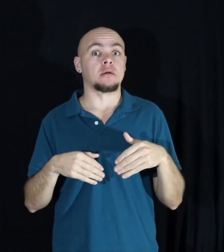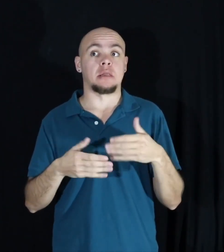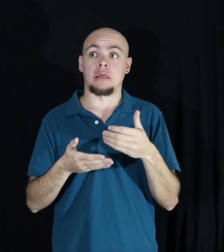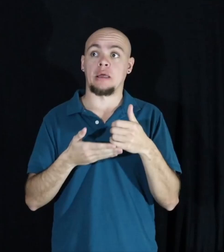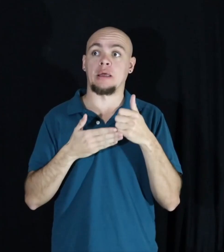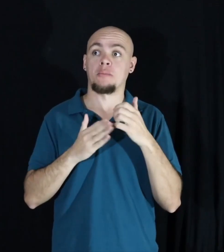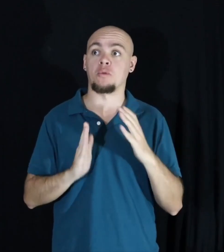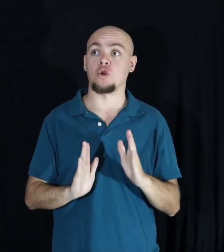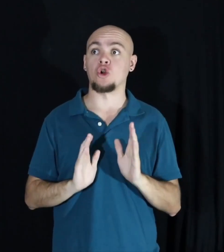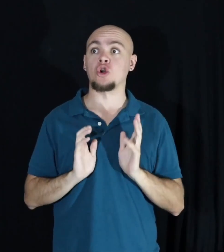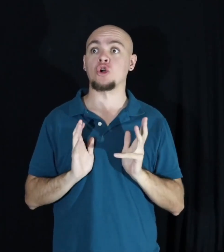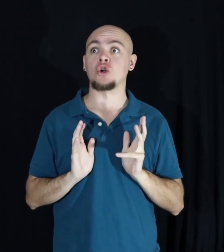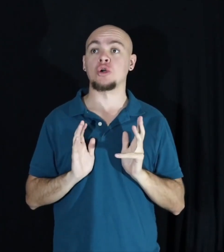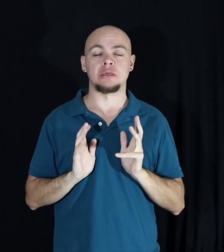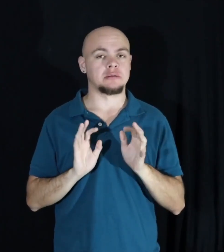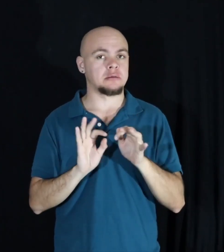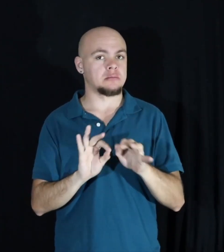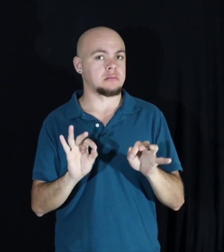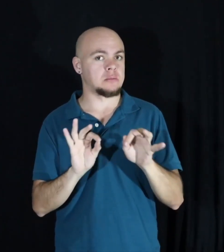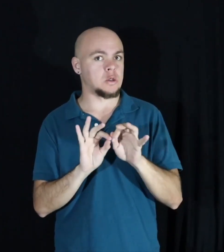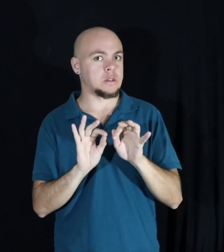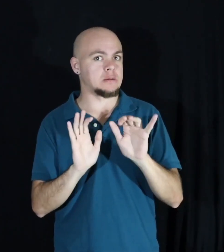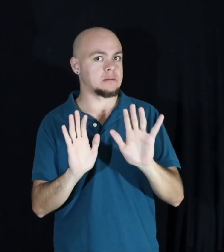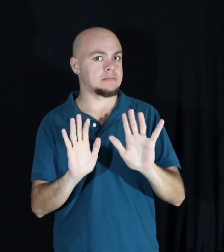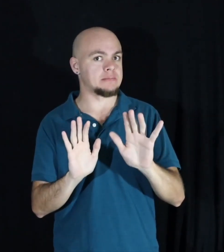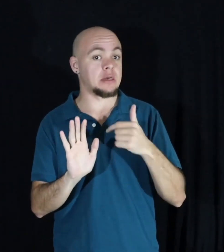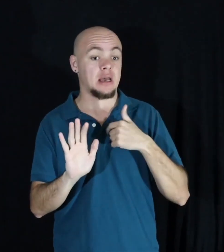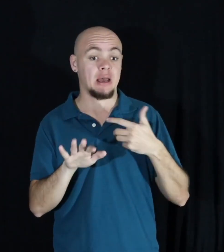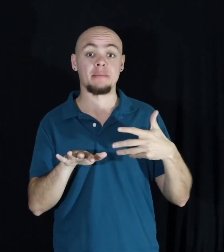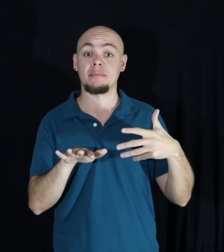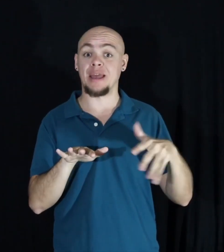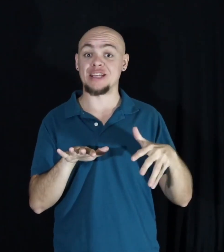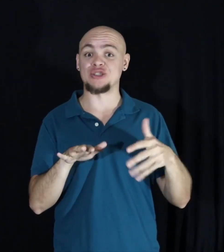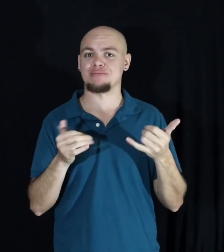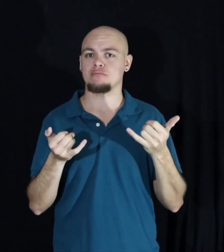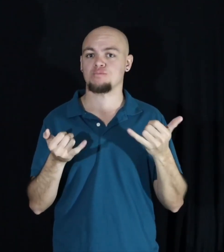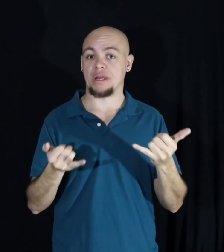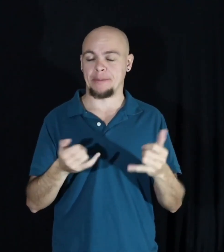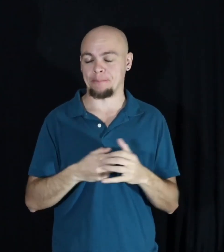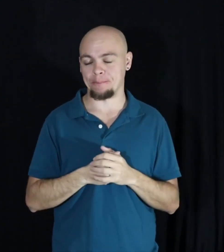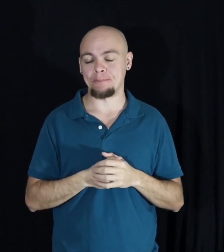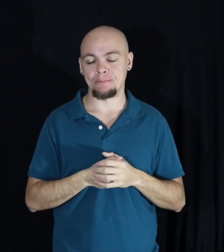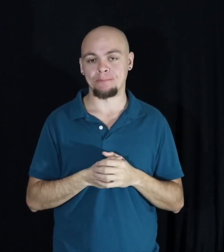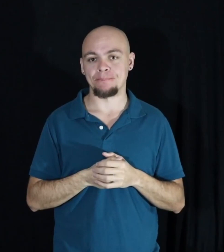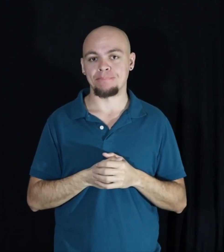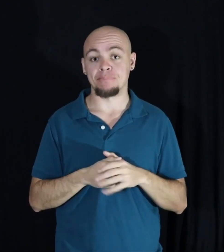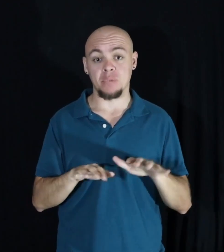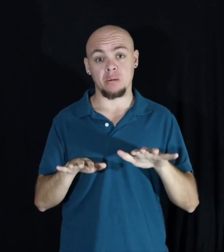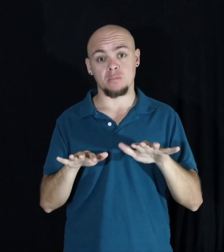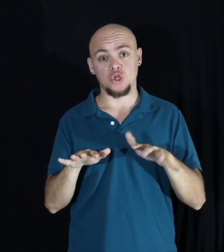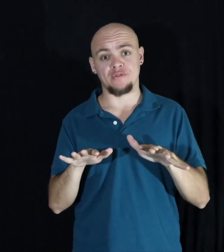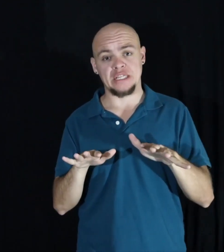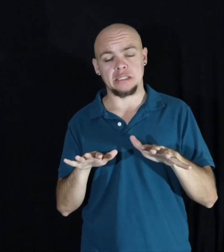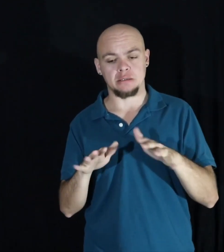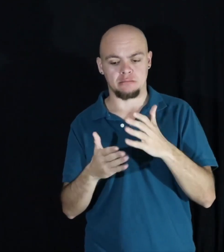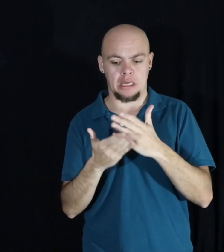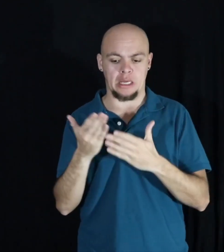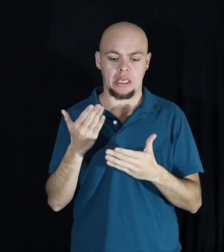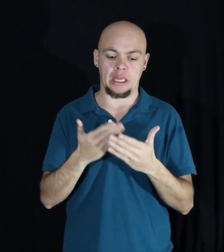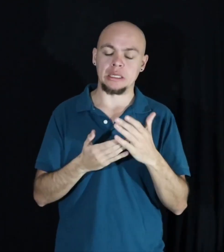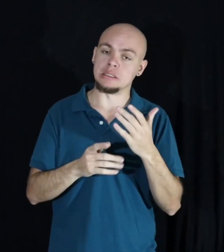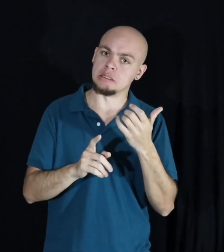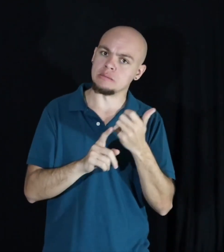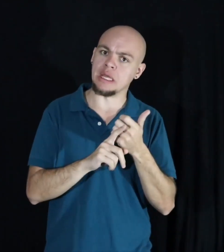And most importantly, I'm anxious right now. I'm nervous right now. My hands